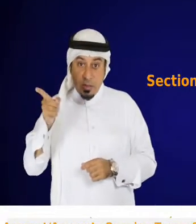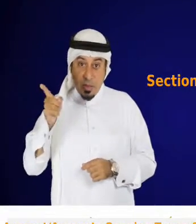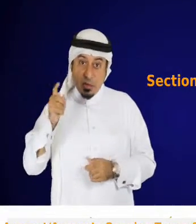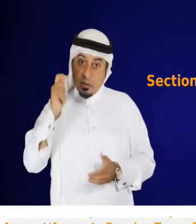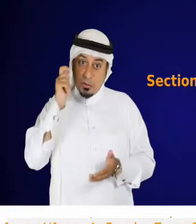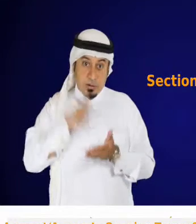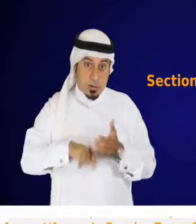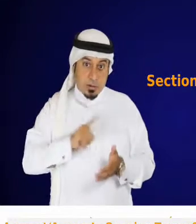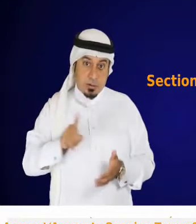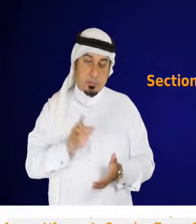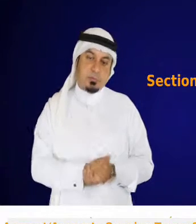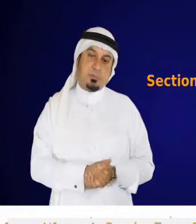deemed fit.